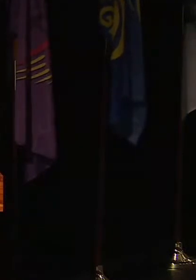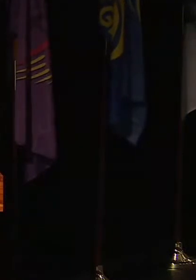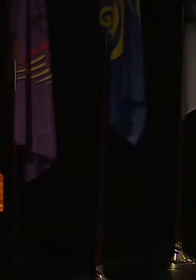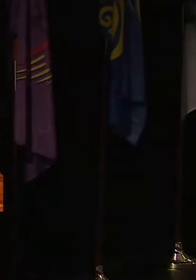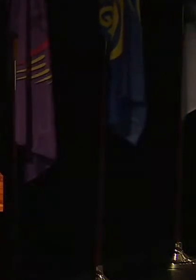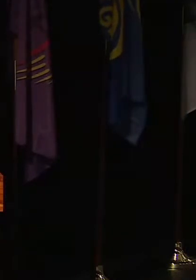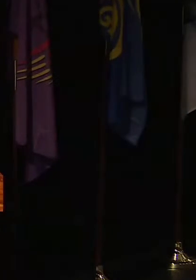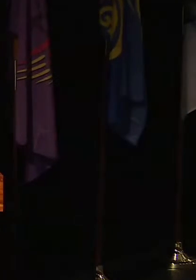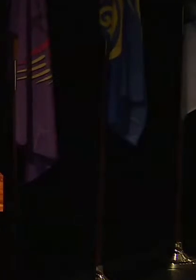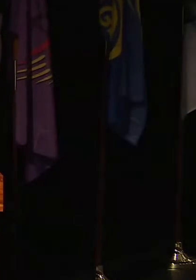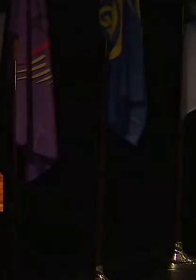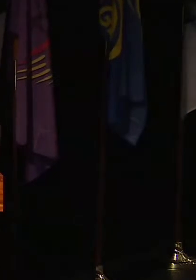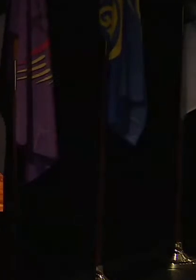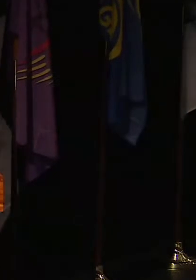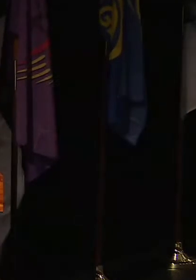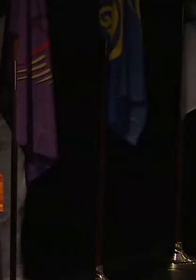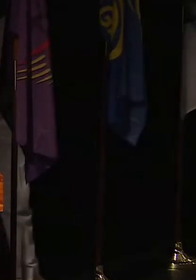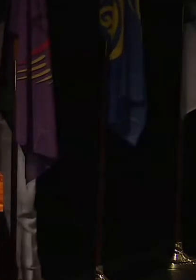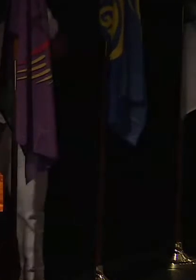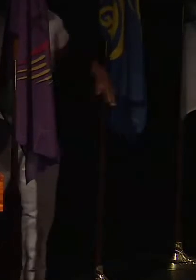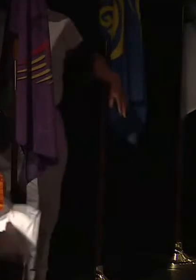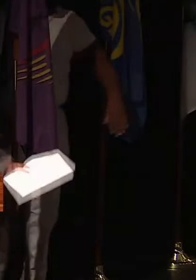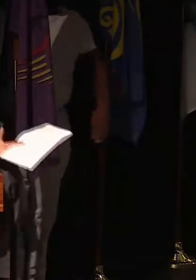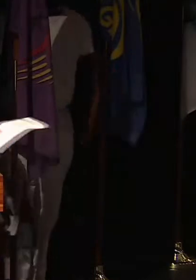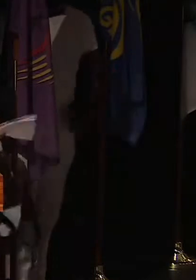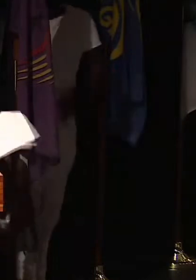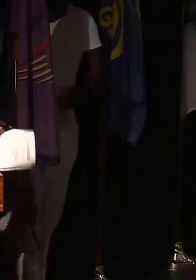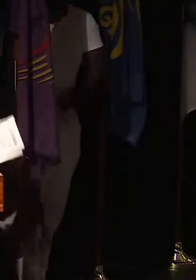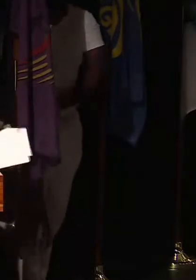have retired. Congratulations again.